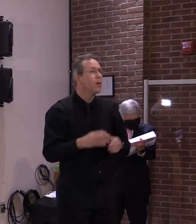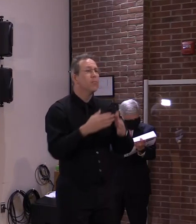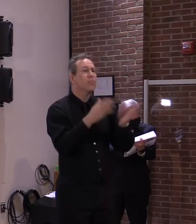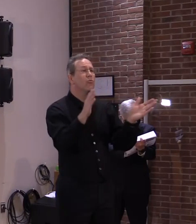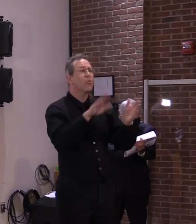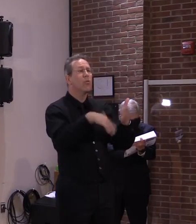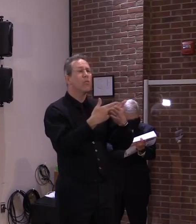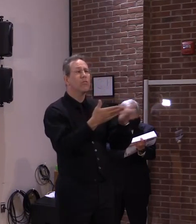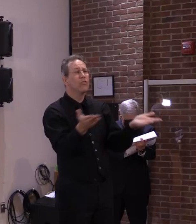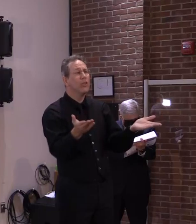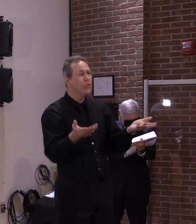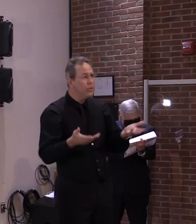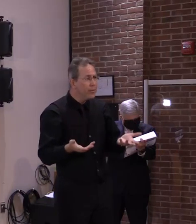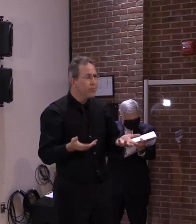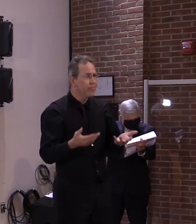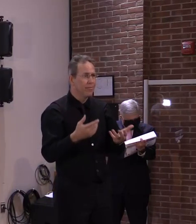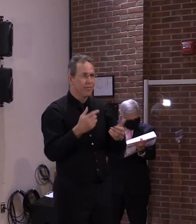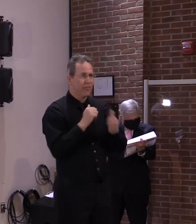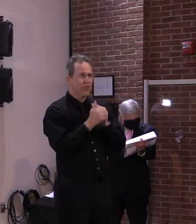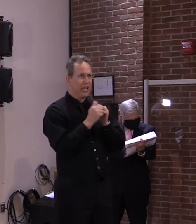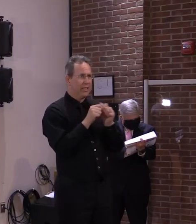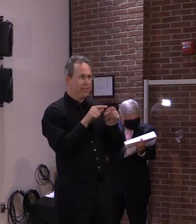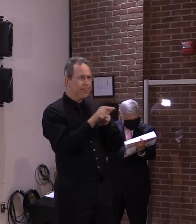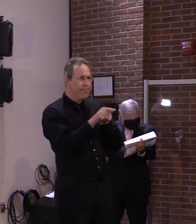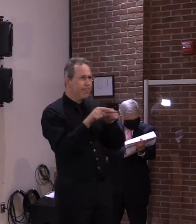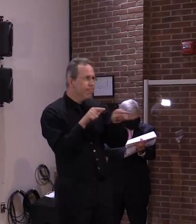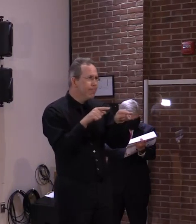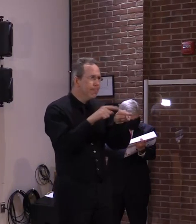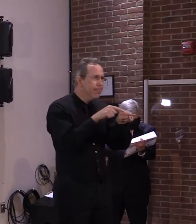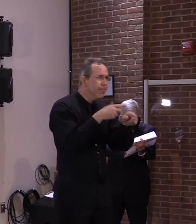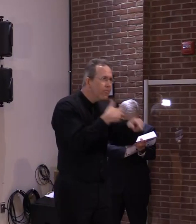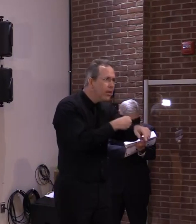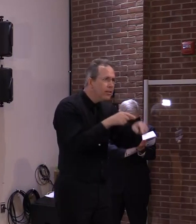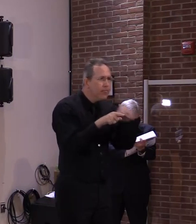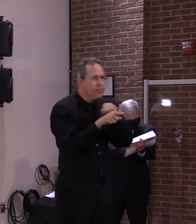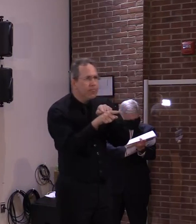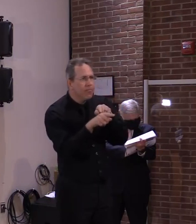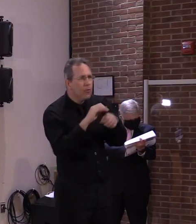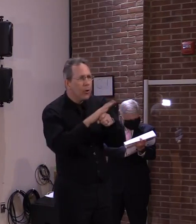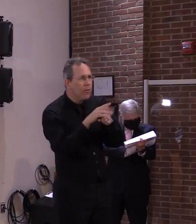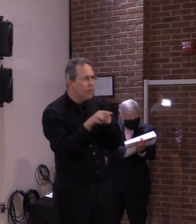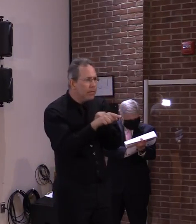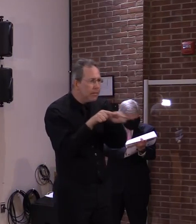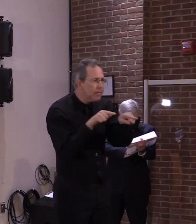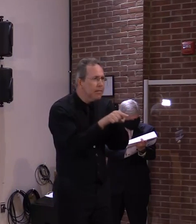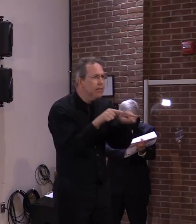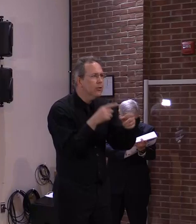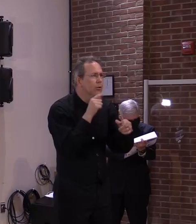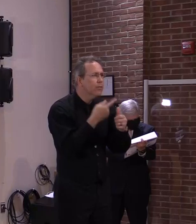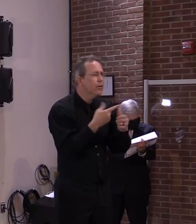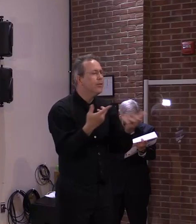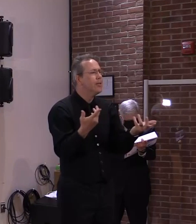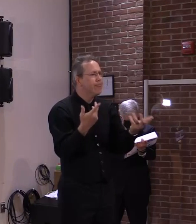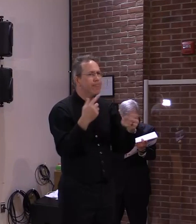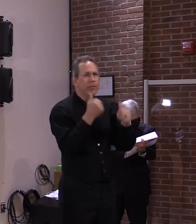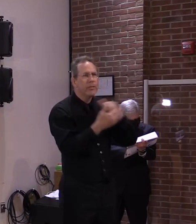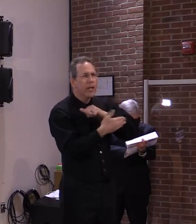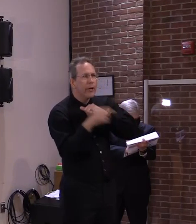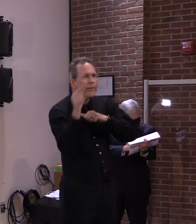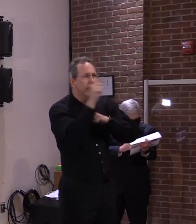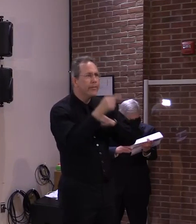rate and a case rate sort of competing within a specific county. We will get there for